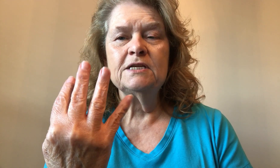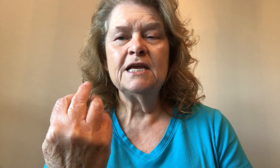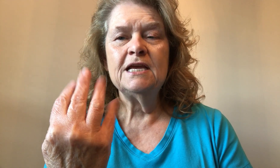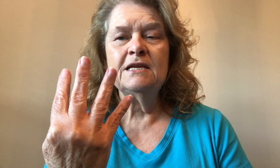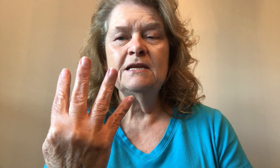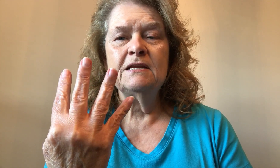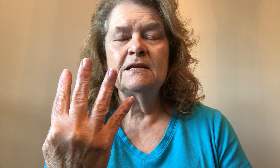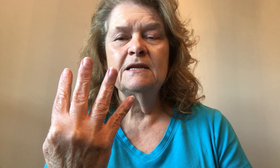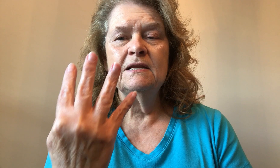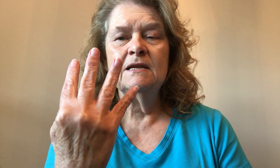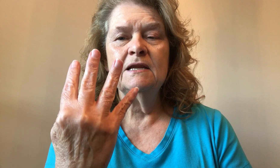14.